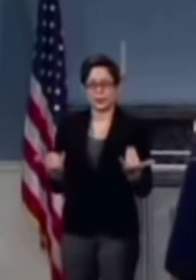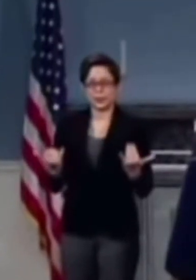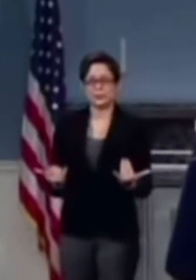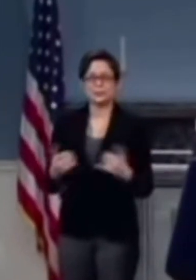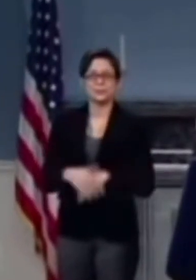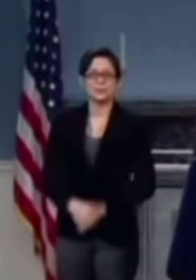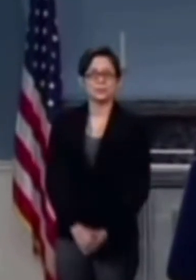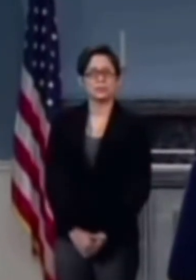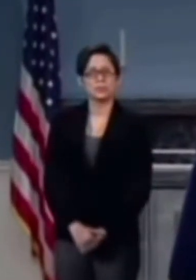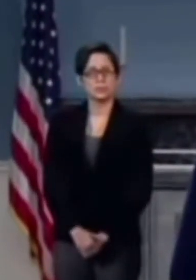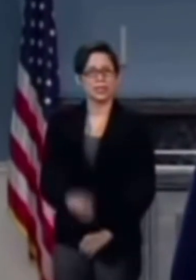did you see Saturday Night Live?